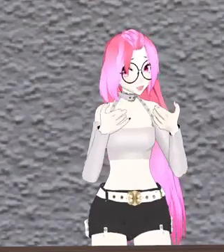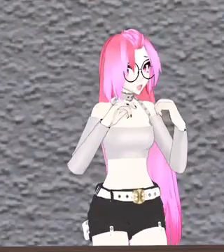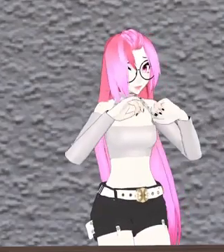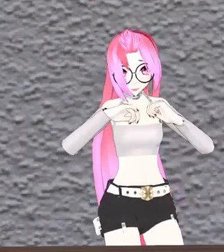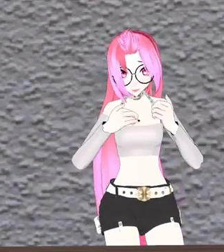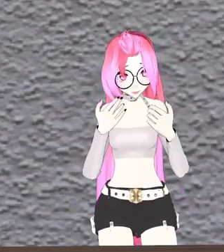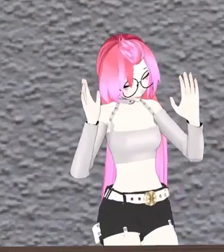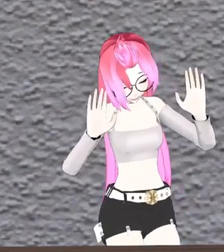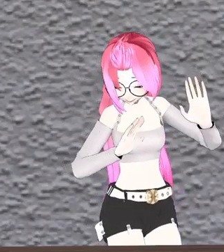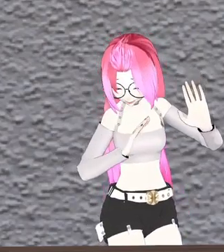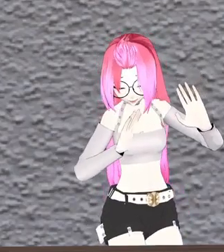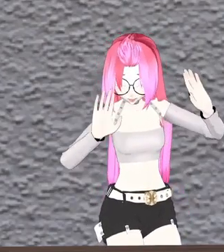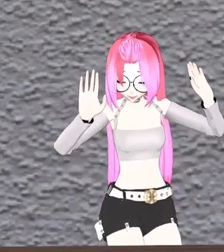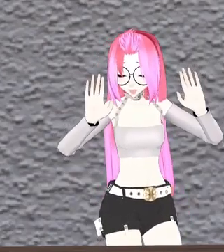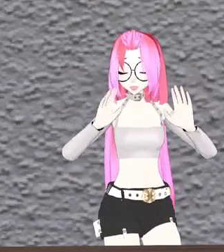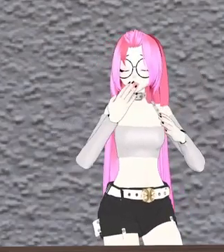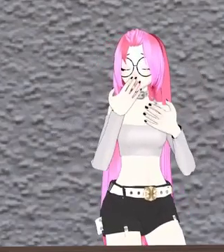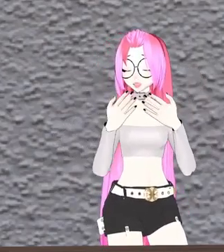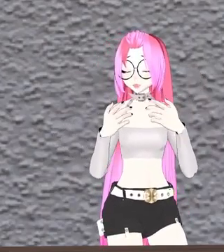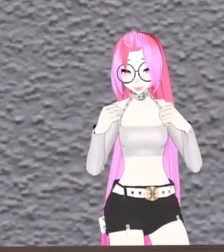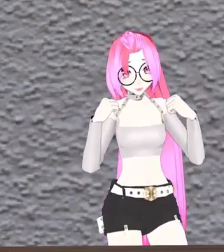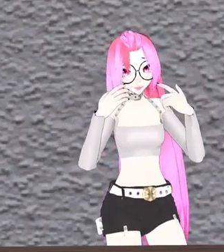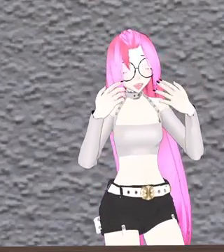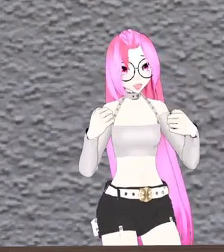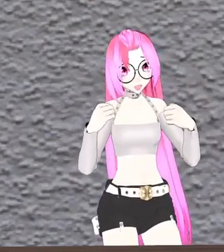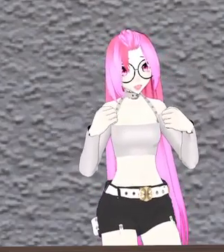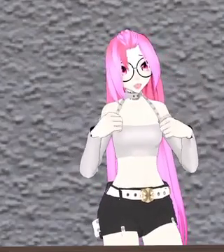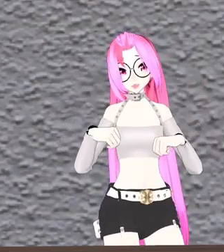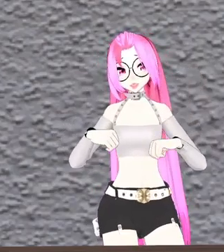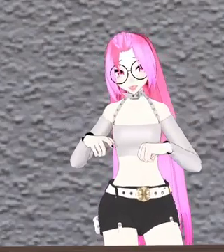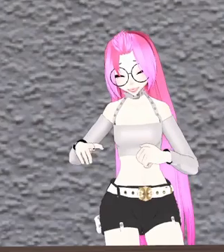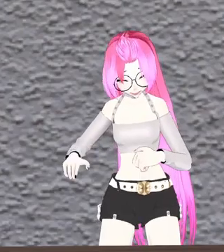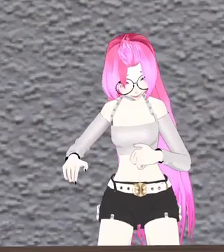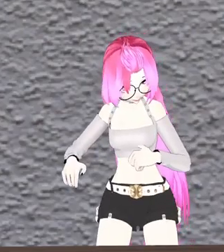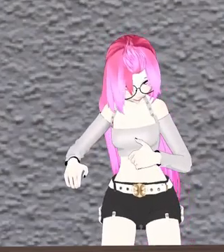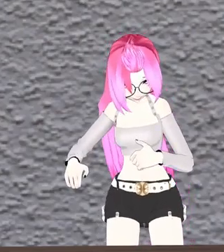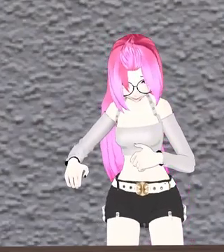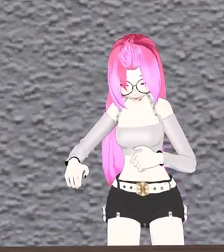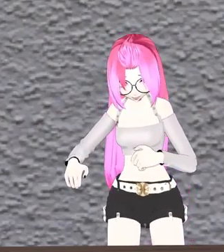How? It's fine. It's all good. We'll power through. All right.